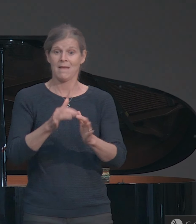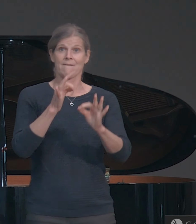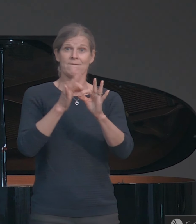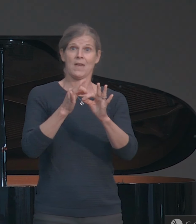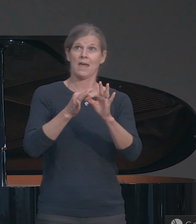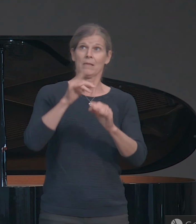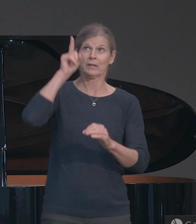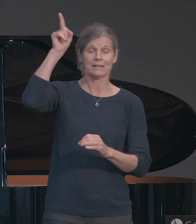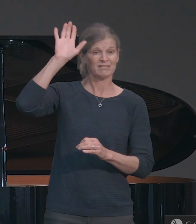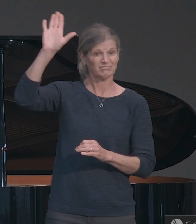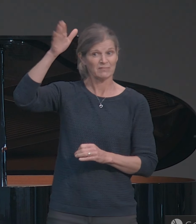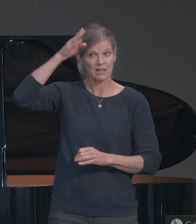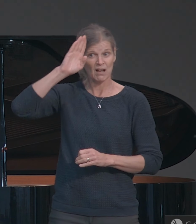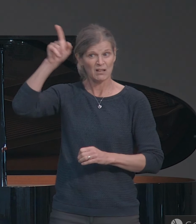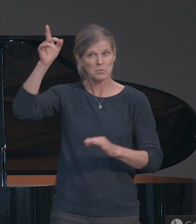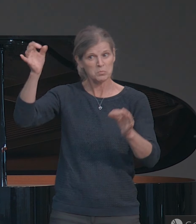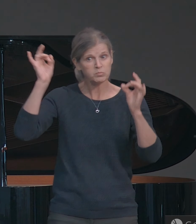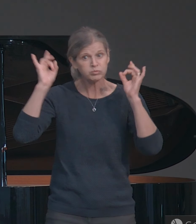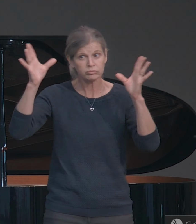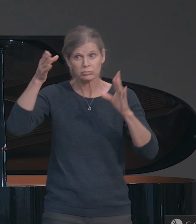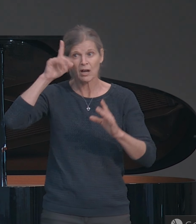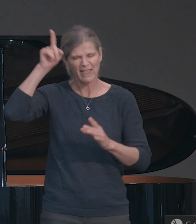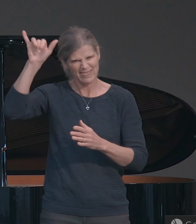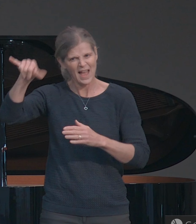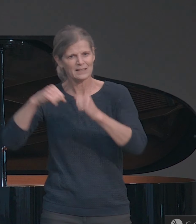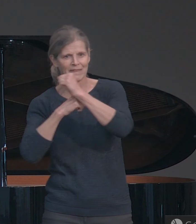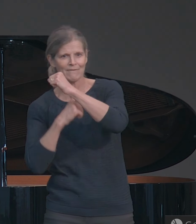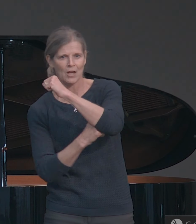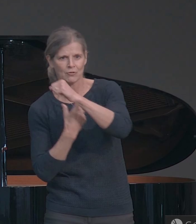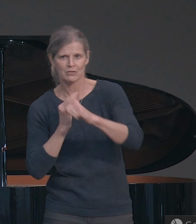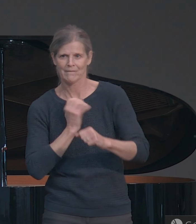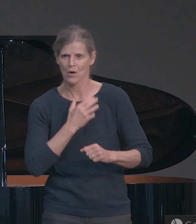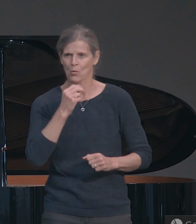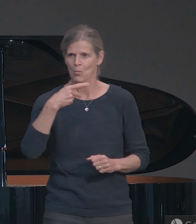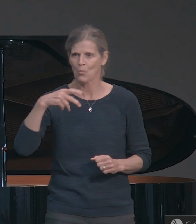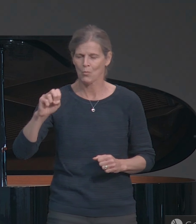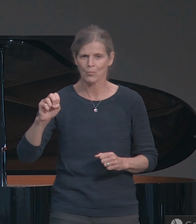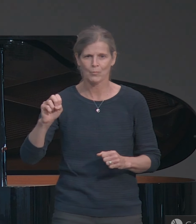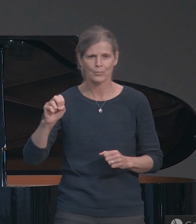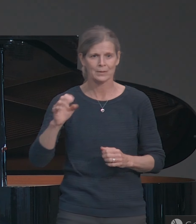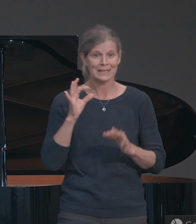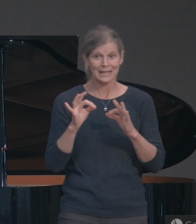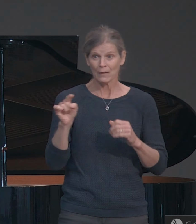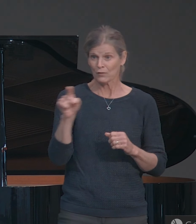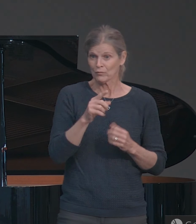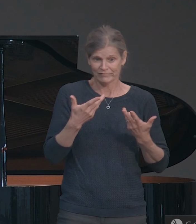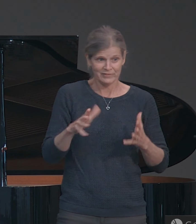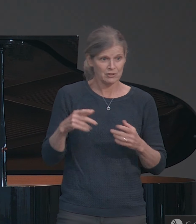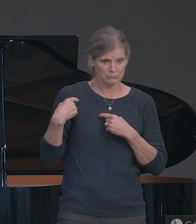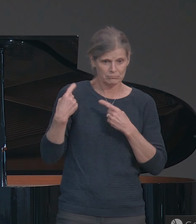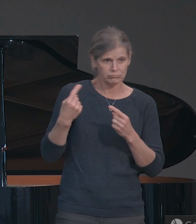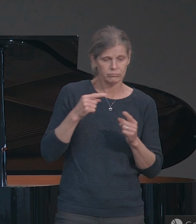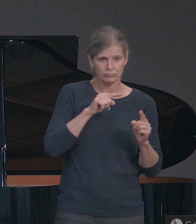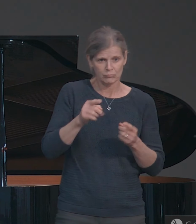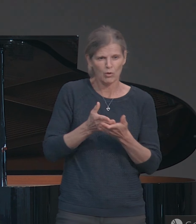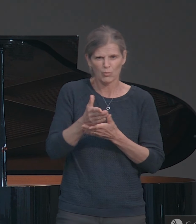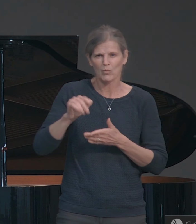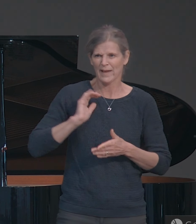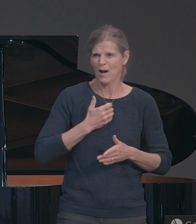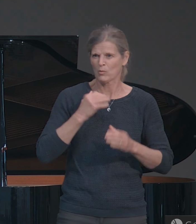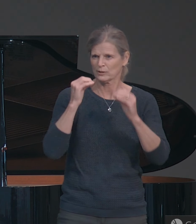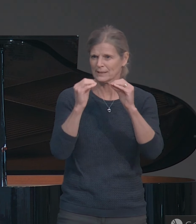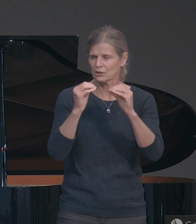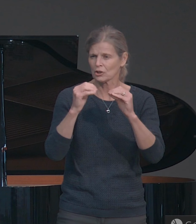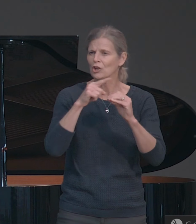faithfulness of a fearsome God is the foundation of our hope. If you've been here throughout the whole series,